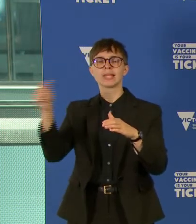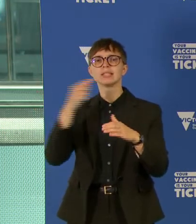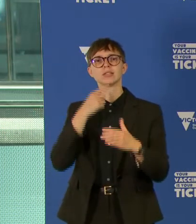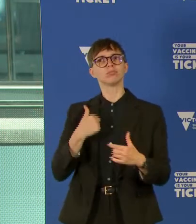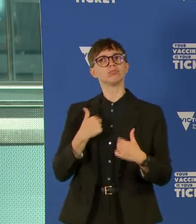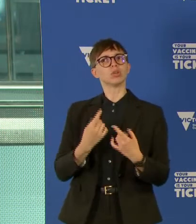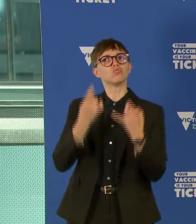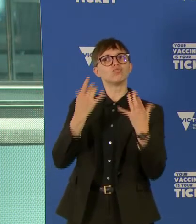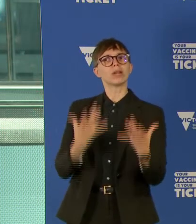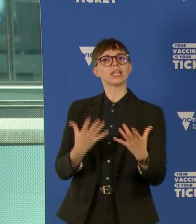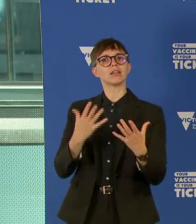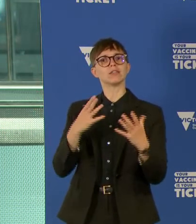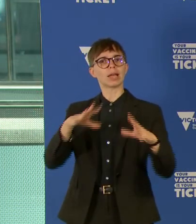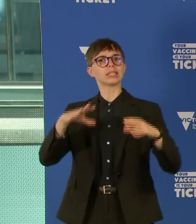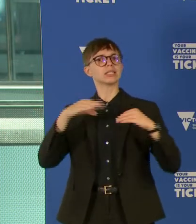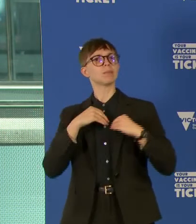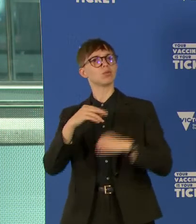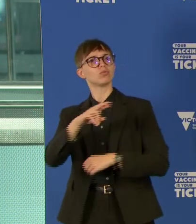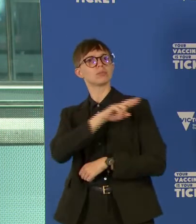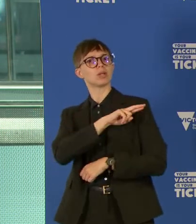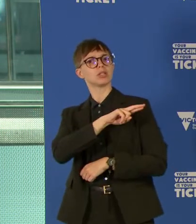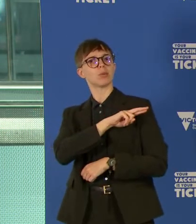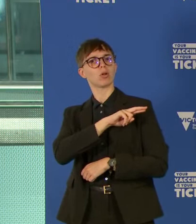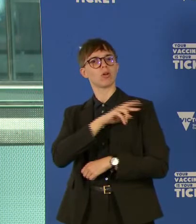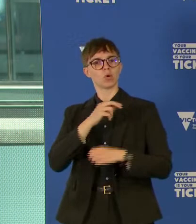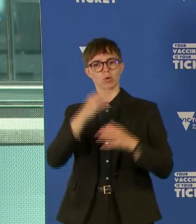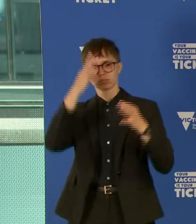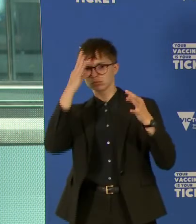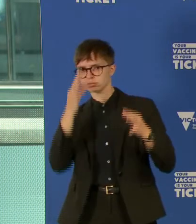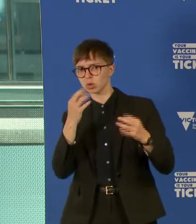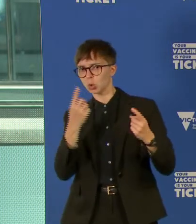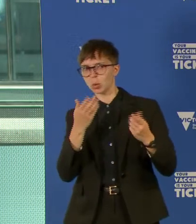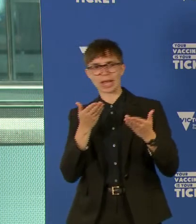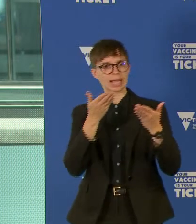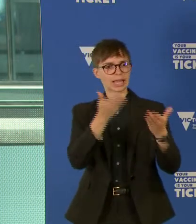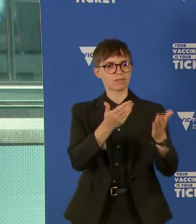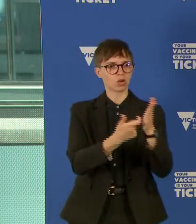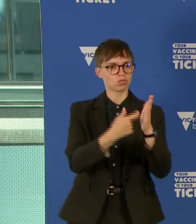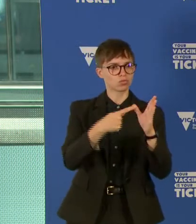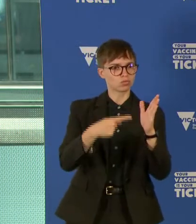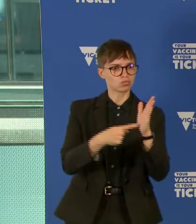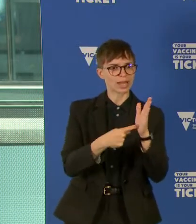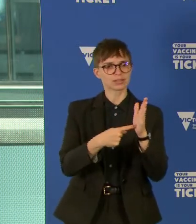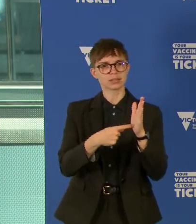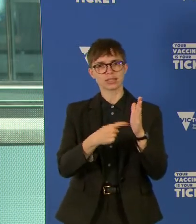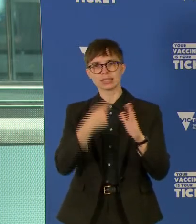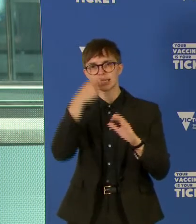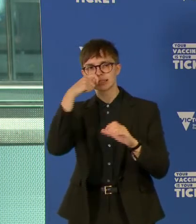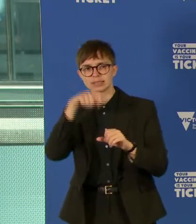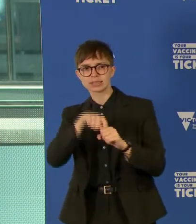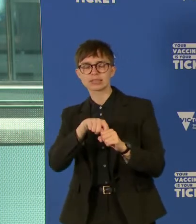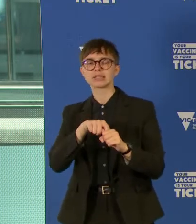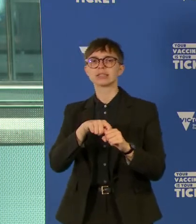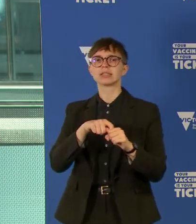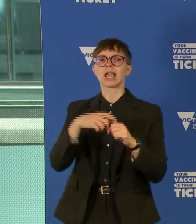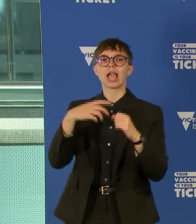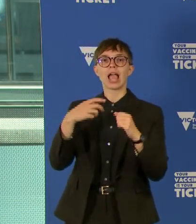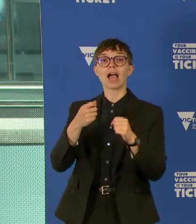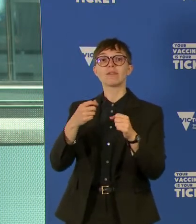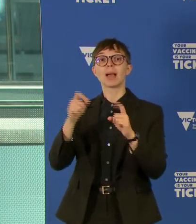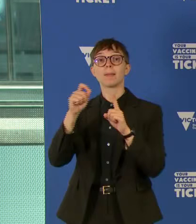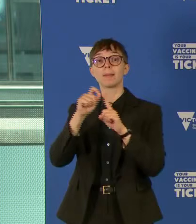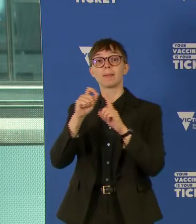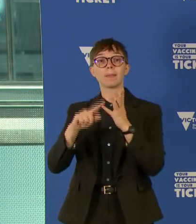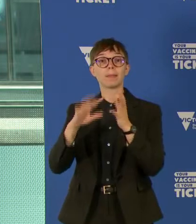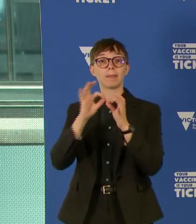step. We have the assistance. That's why we have a work cover agency. That's why we have public health and local public health units